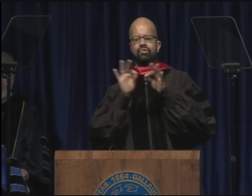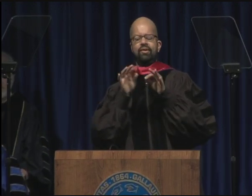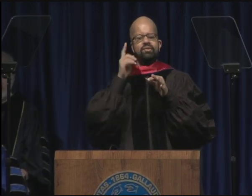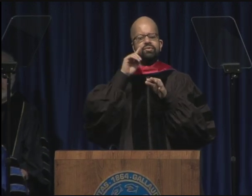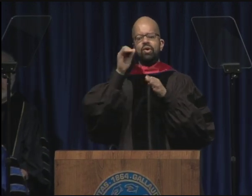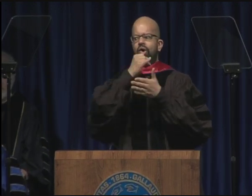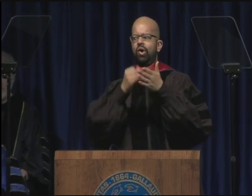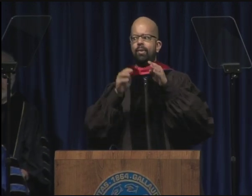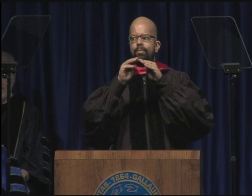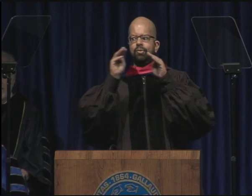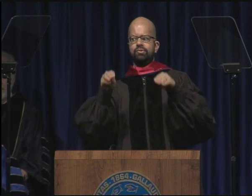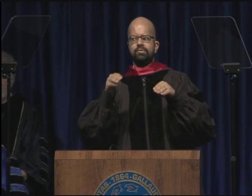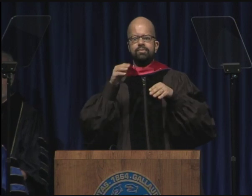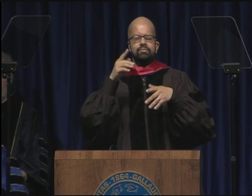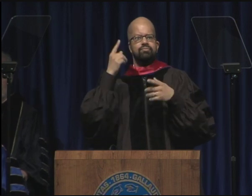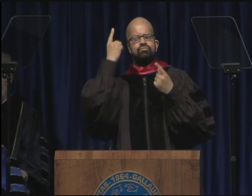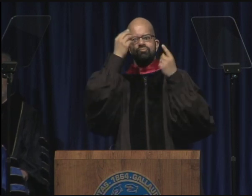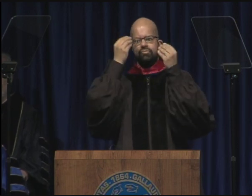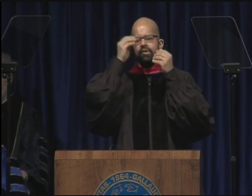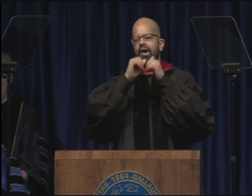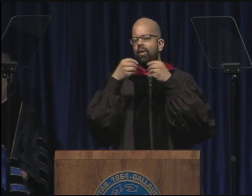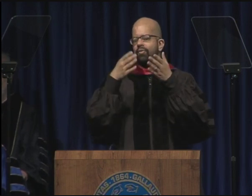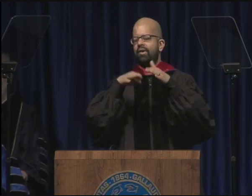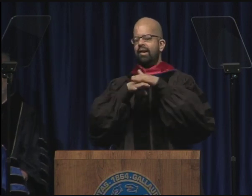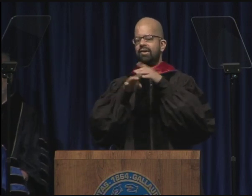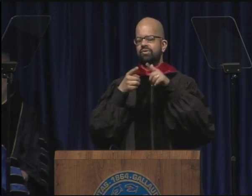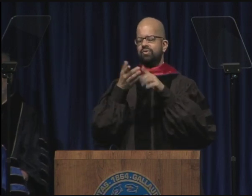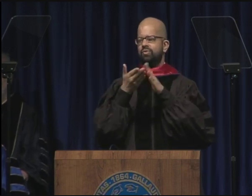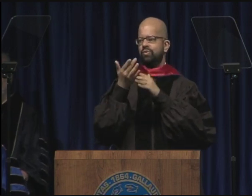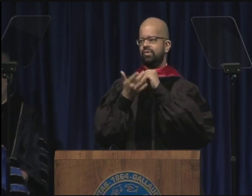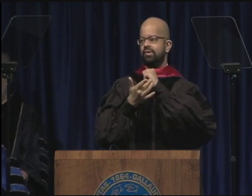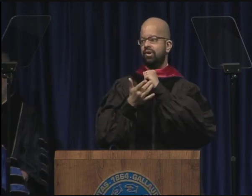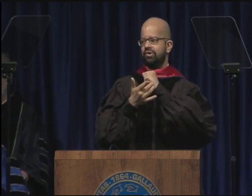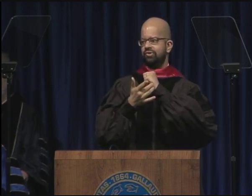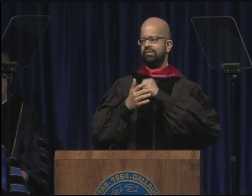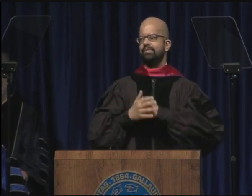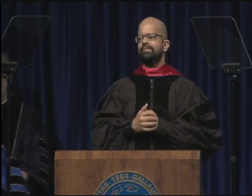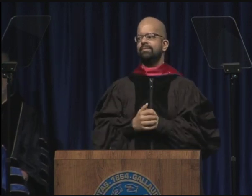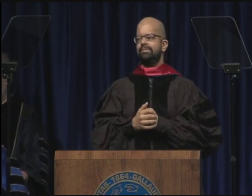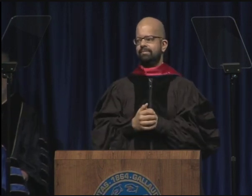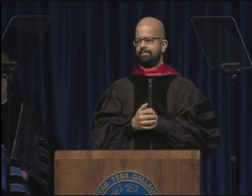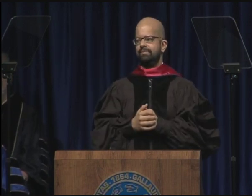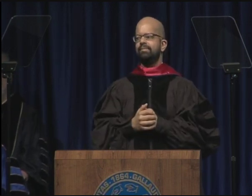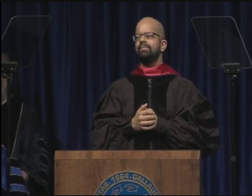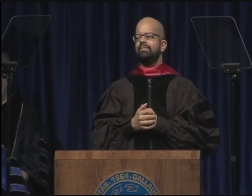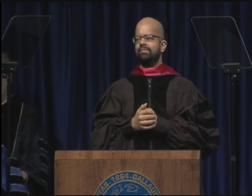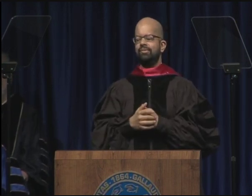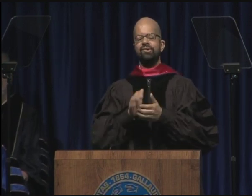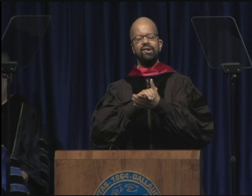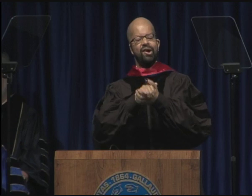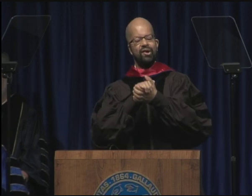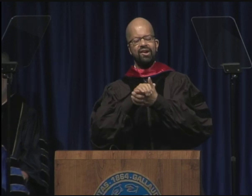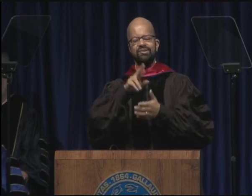immediate practical relevance to art museums that have been considering the use of technology for access.